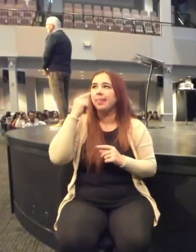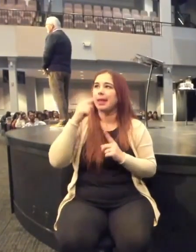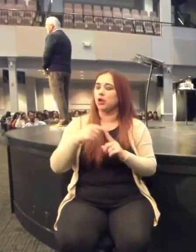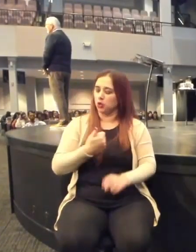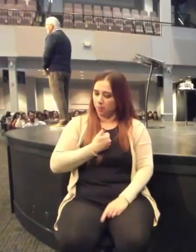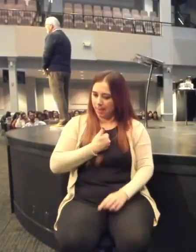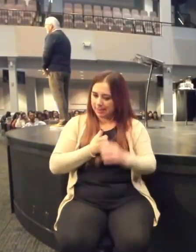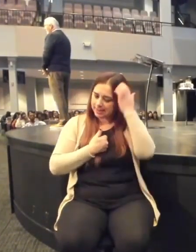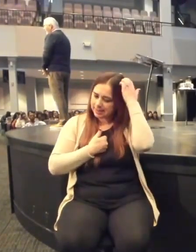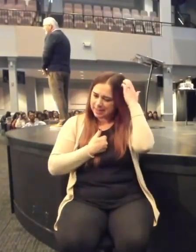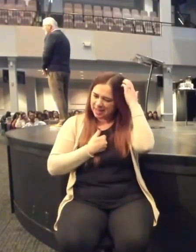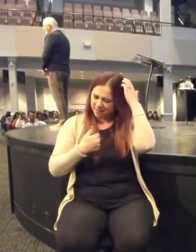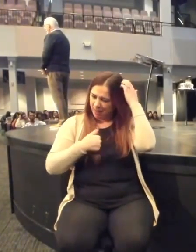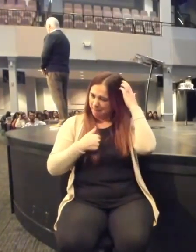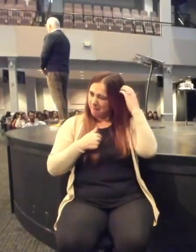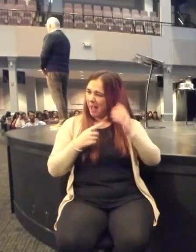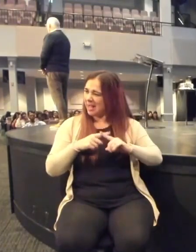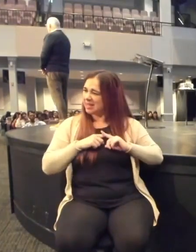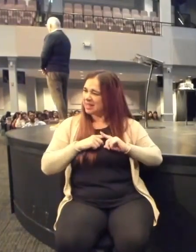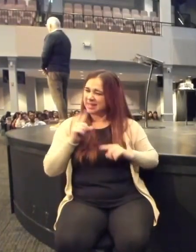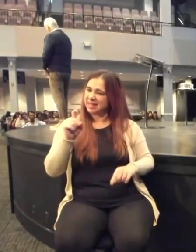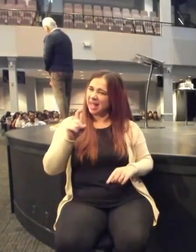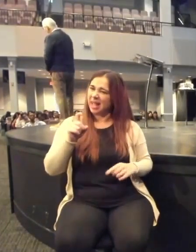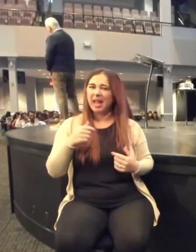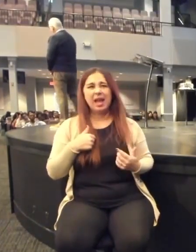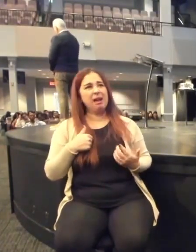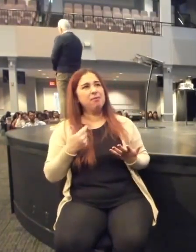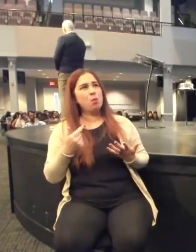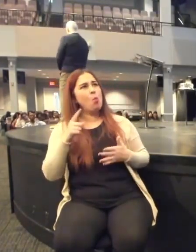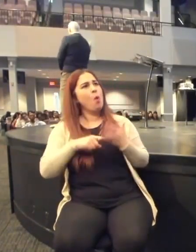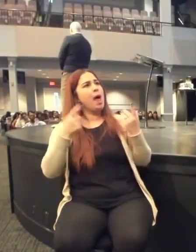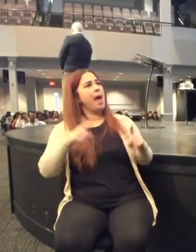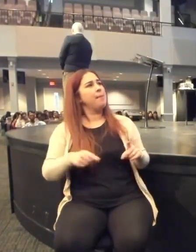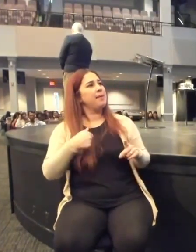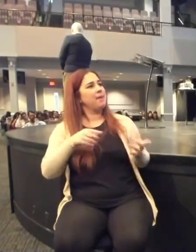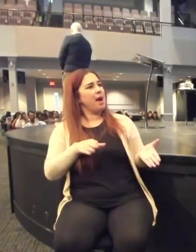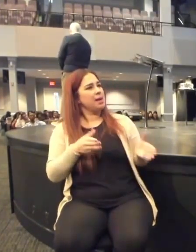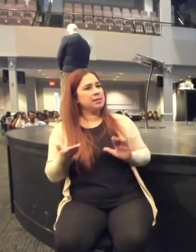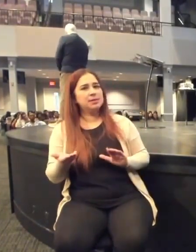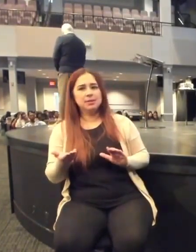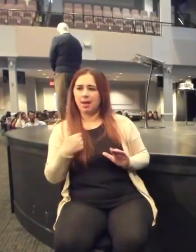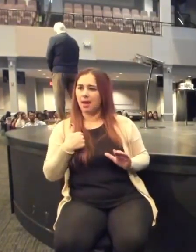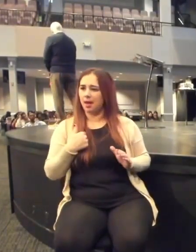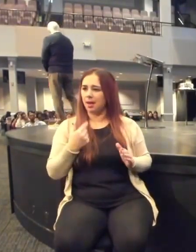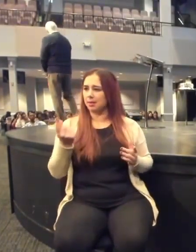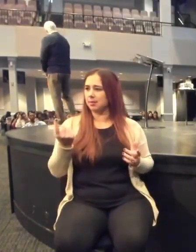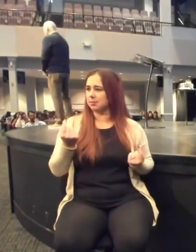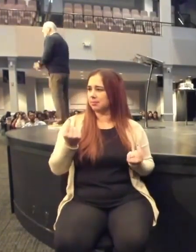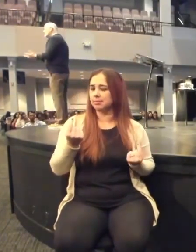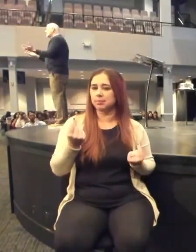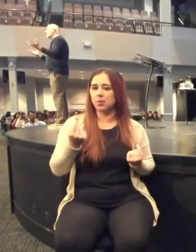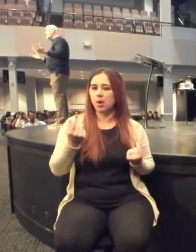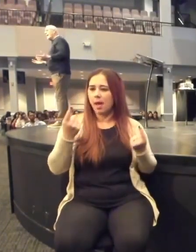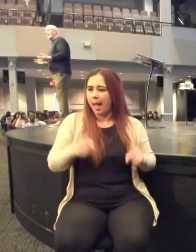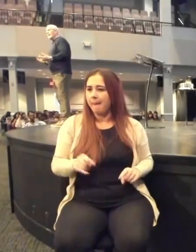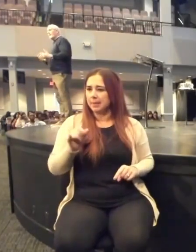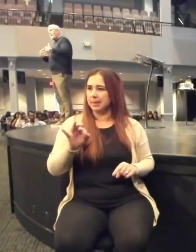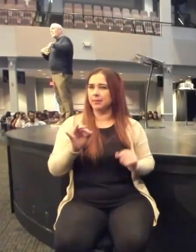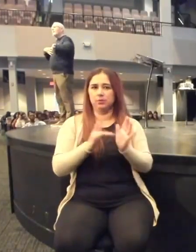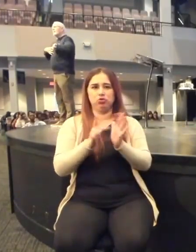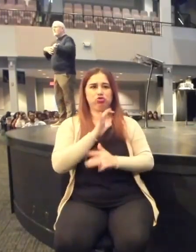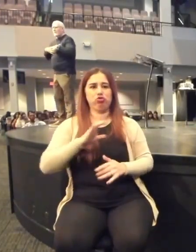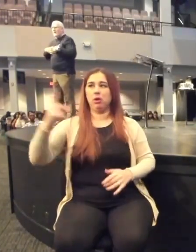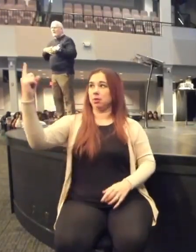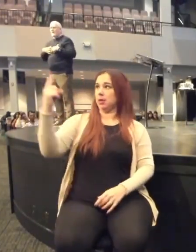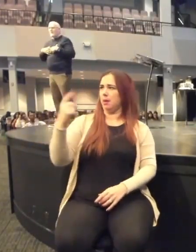question, am I saved? What would happen if I die? What would happen if Christ came back? Am